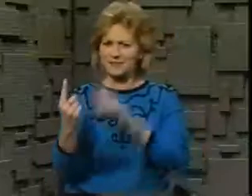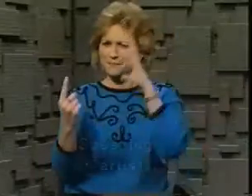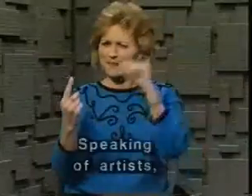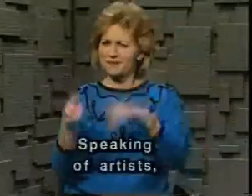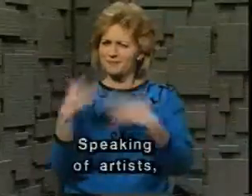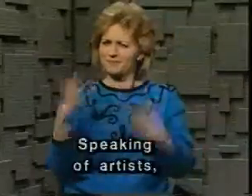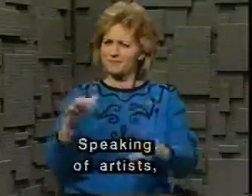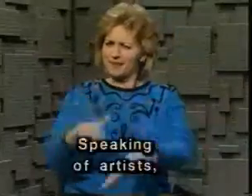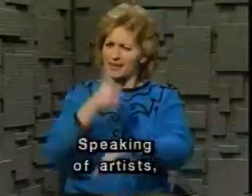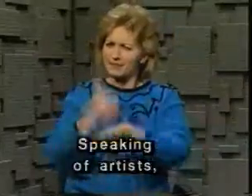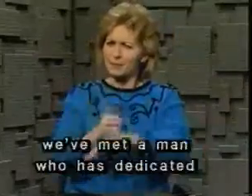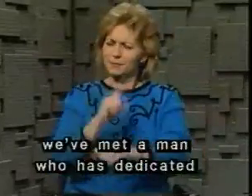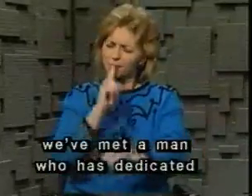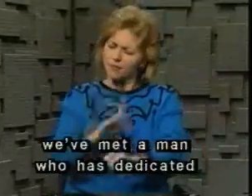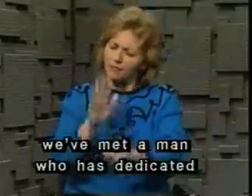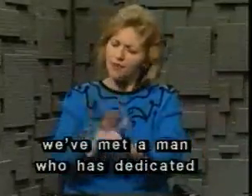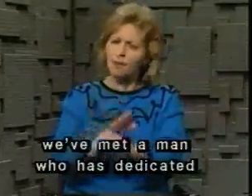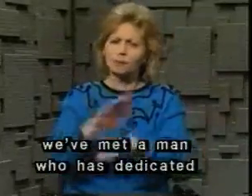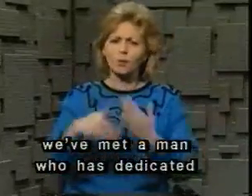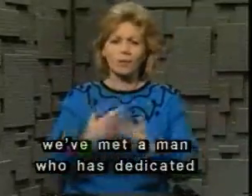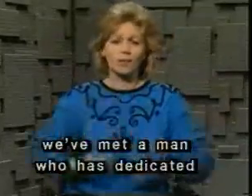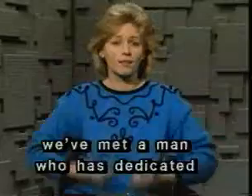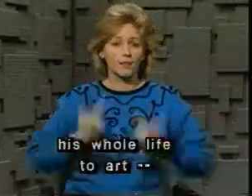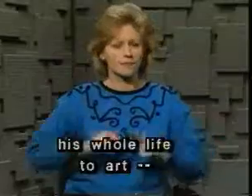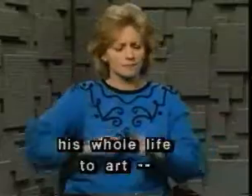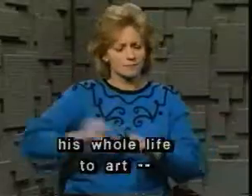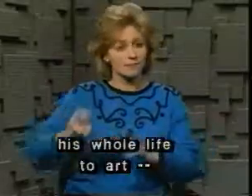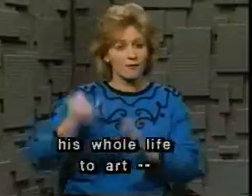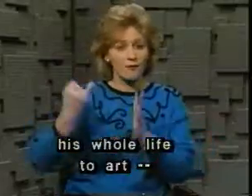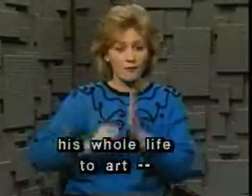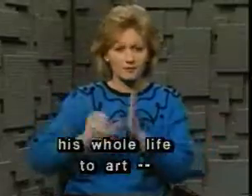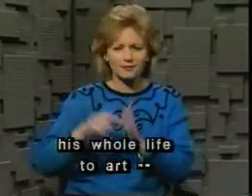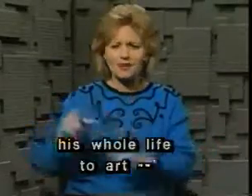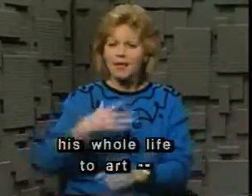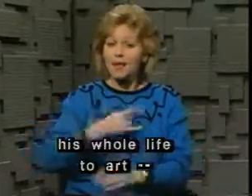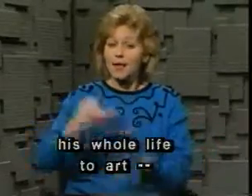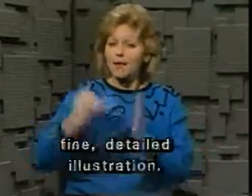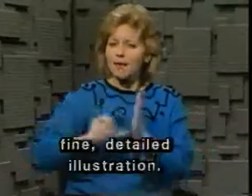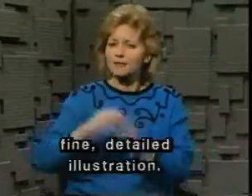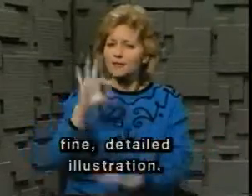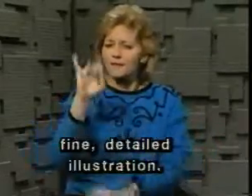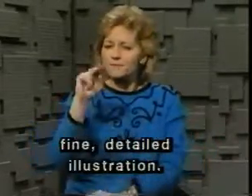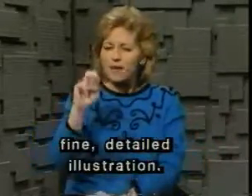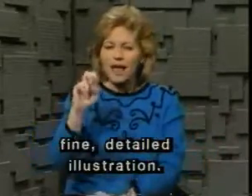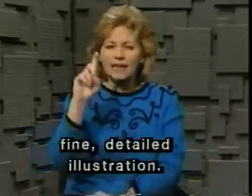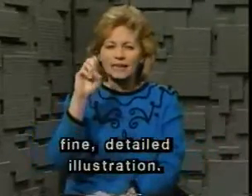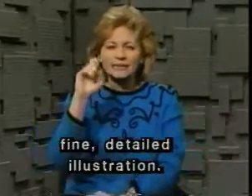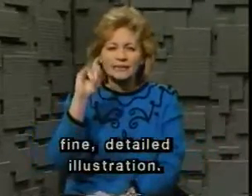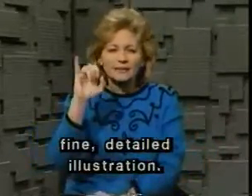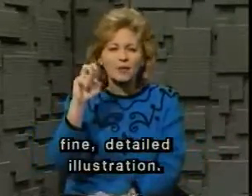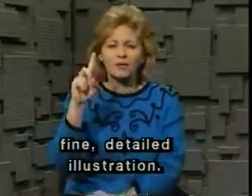of artists, we've met a man who has dedicated his whole life to art, fine, detailed